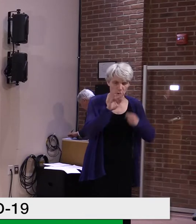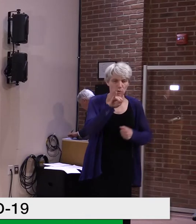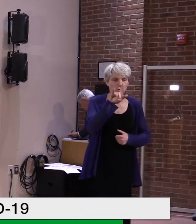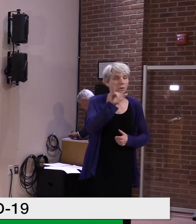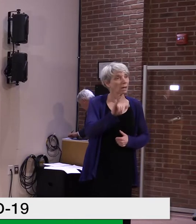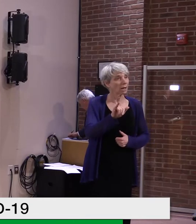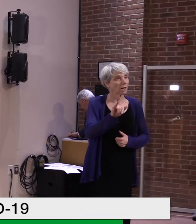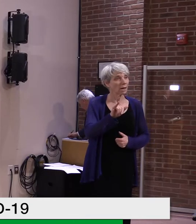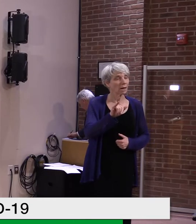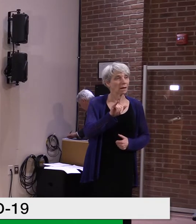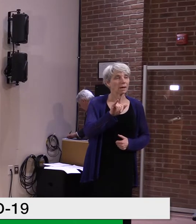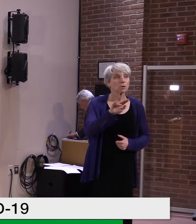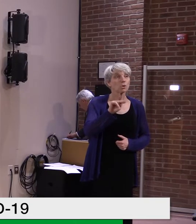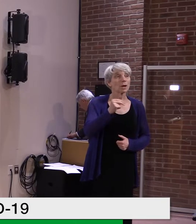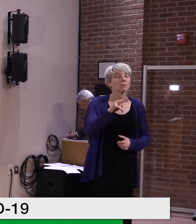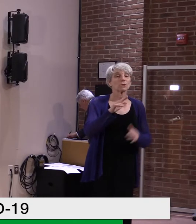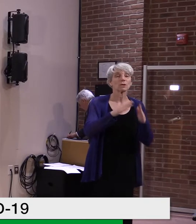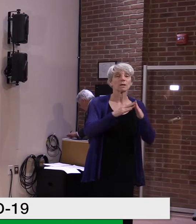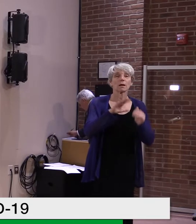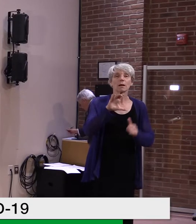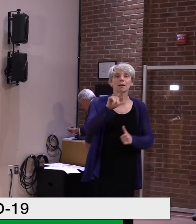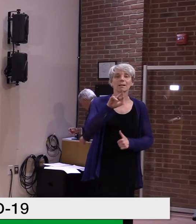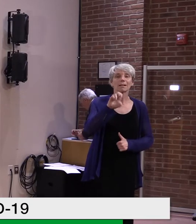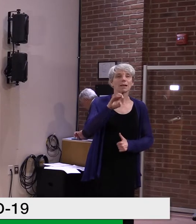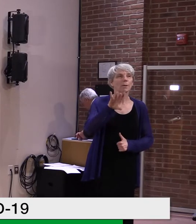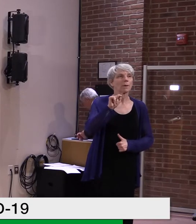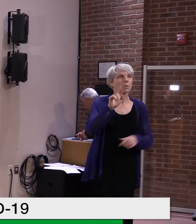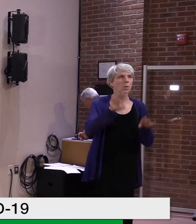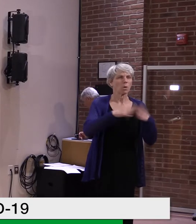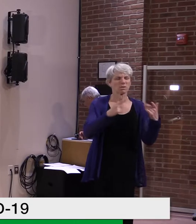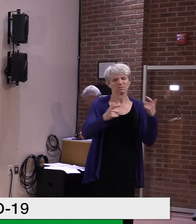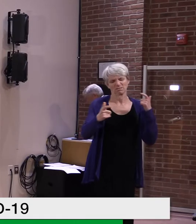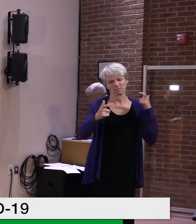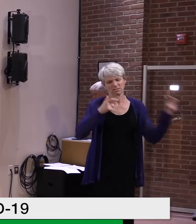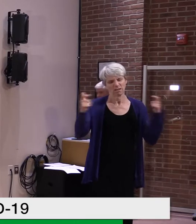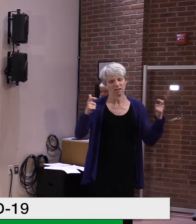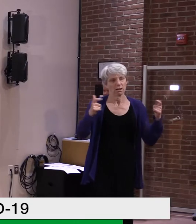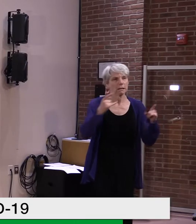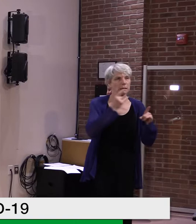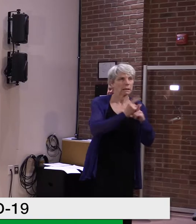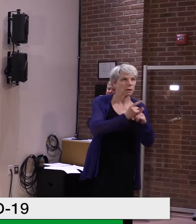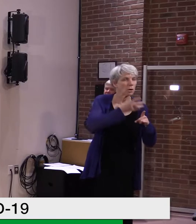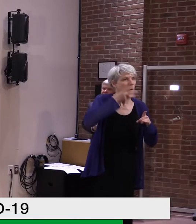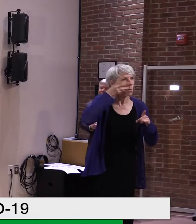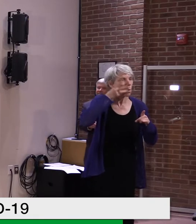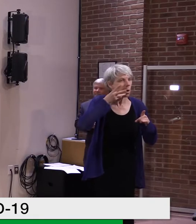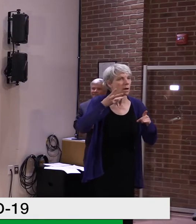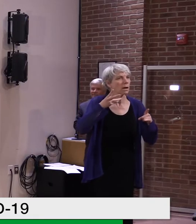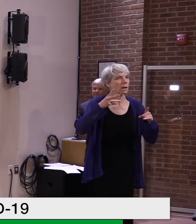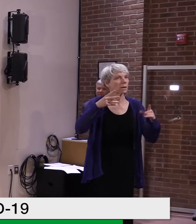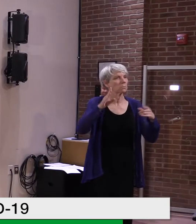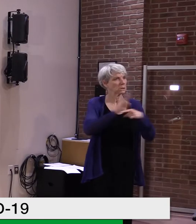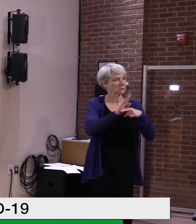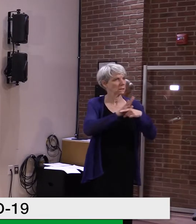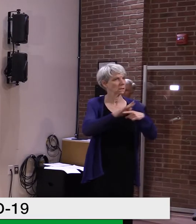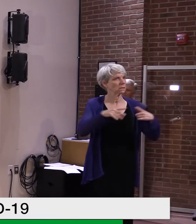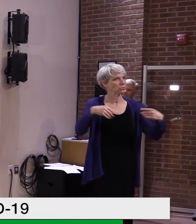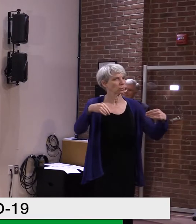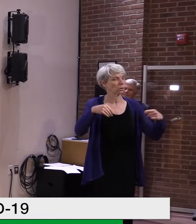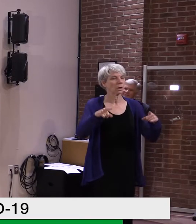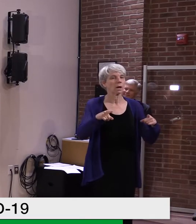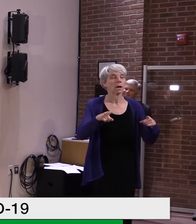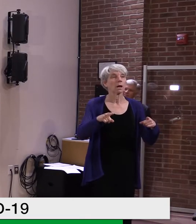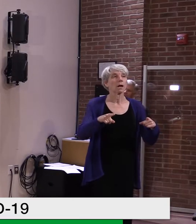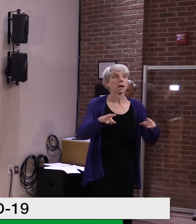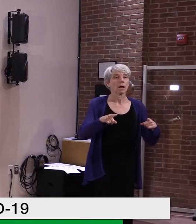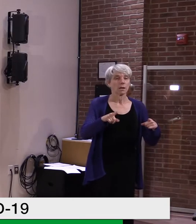up a new 10,300 square foot liquor and wine outlet. And they've been sort of going across the state